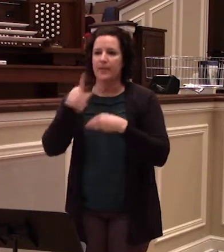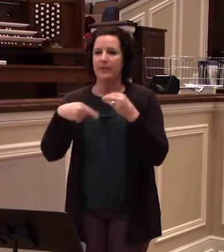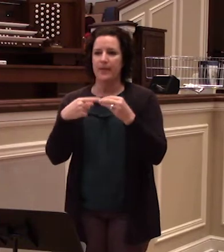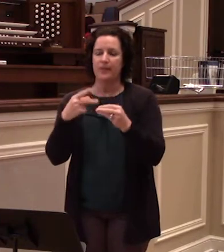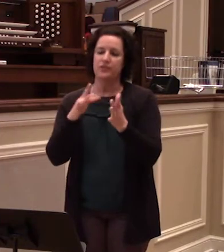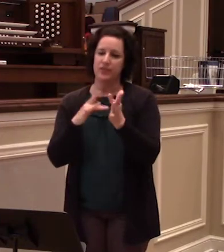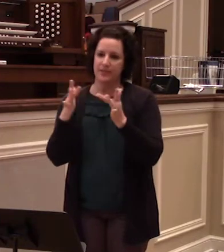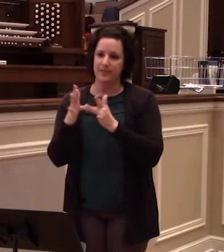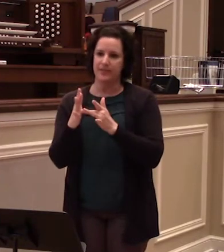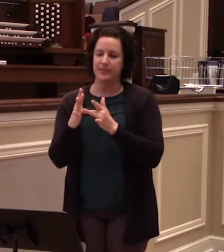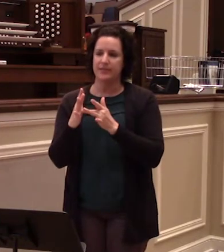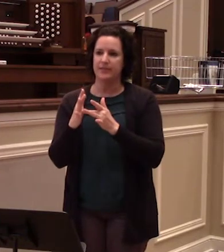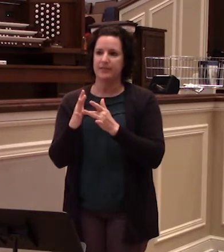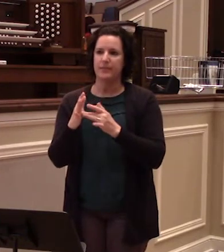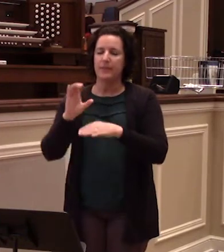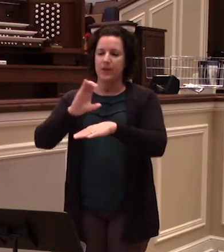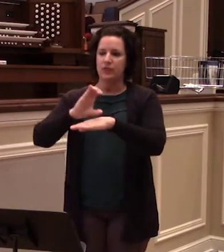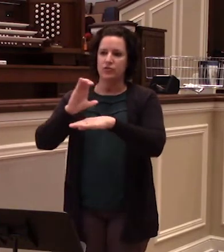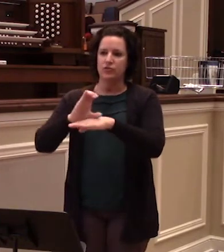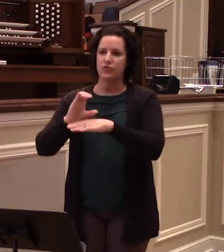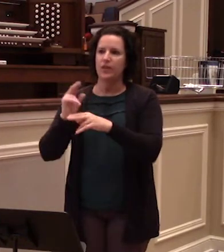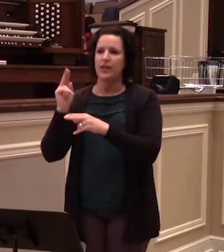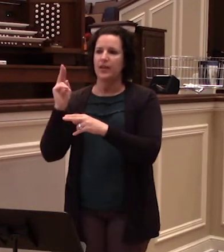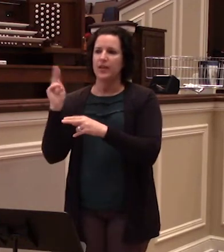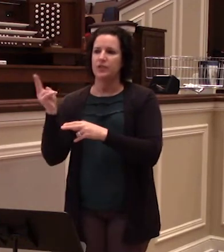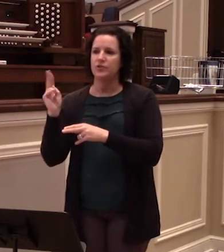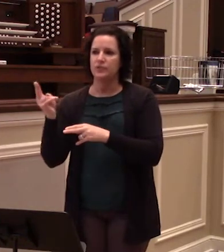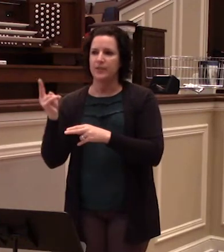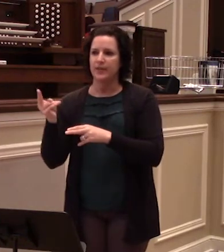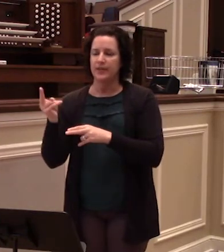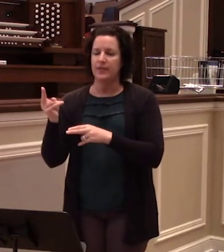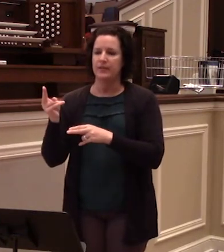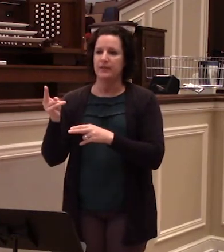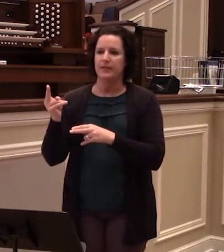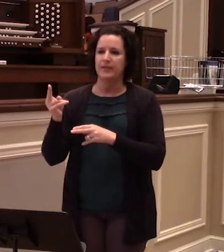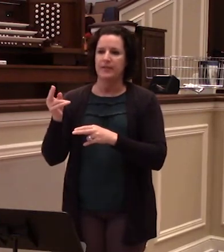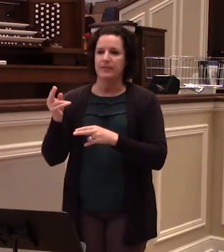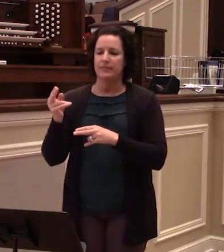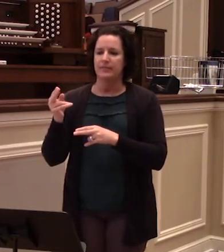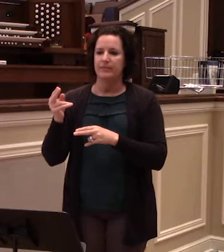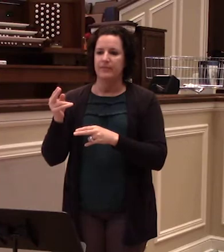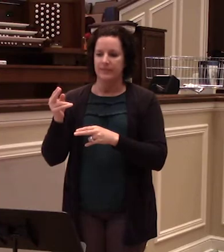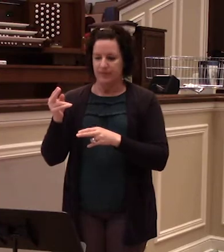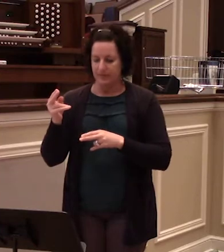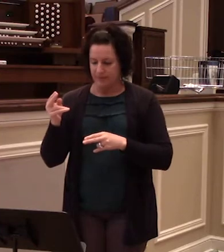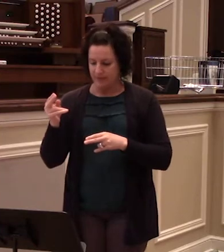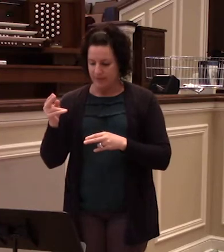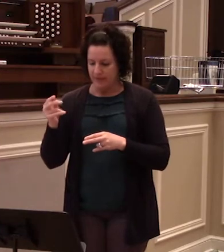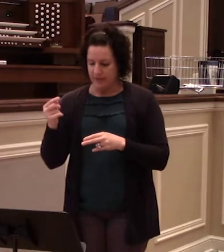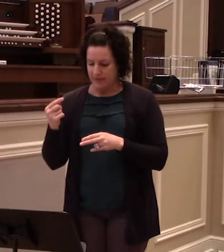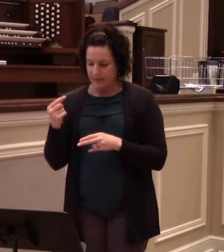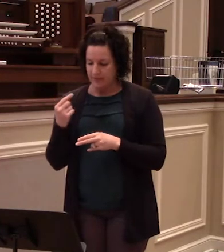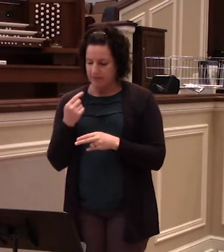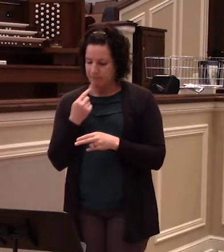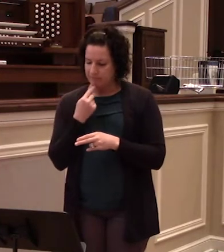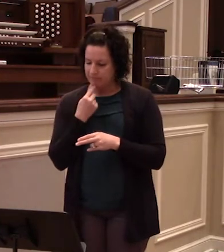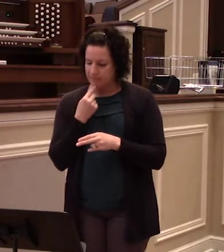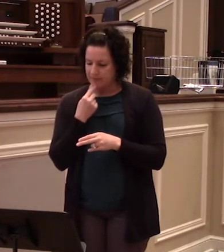has referred to Simeon's speech as the Nunc Dimittis. The Nunc Dimittis. There's your